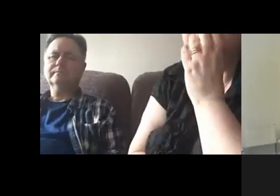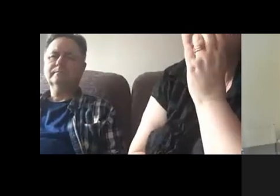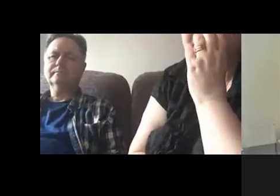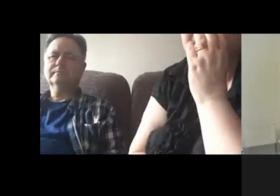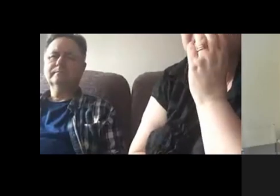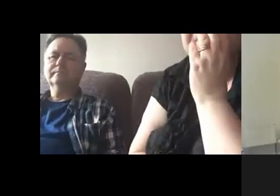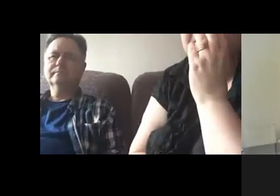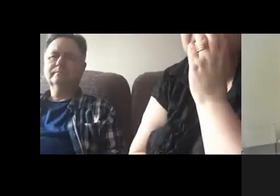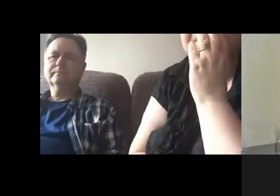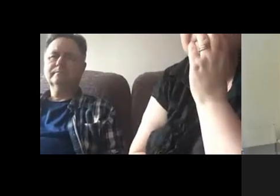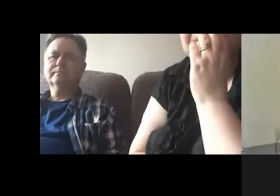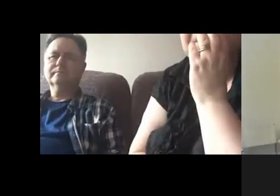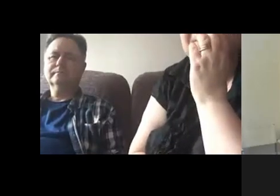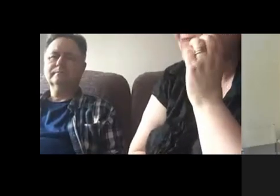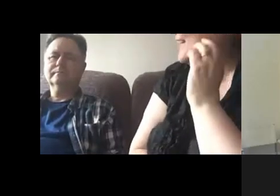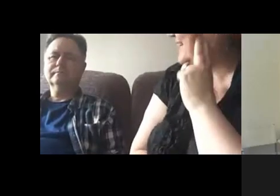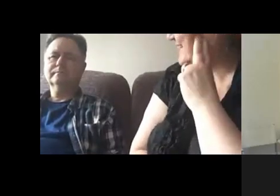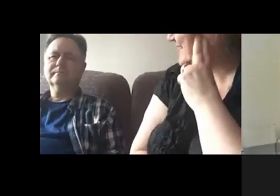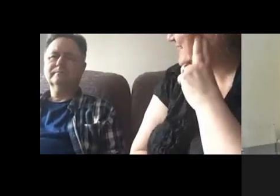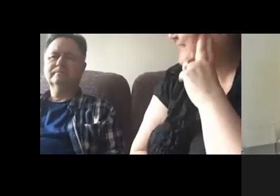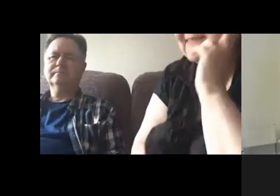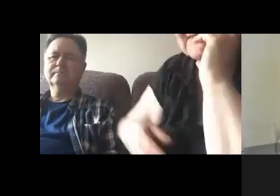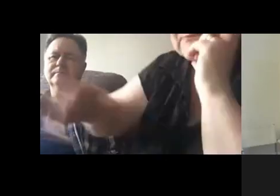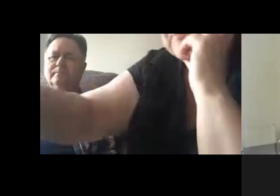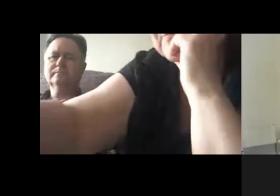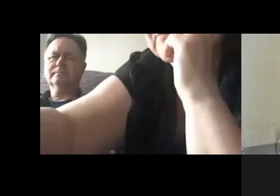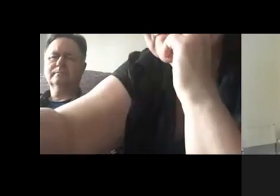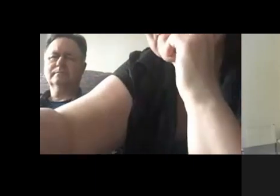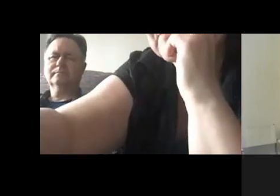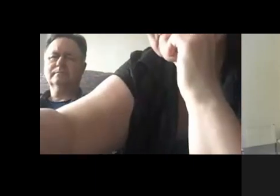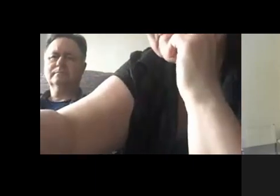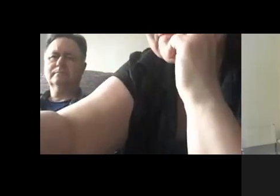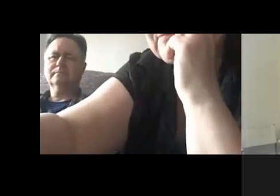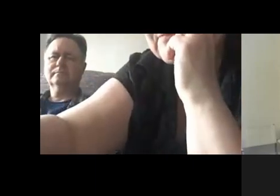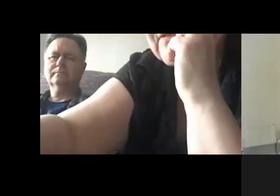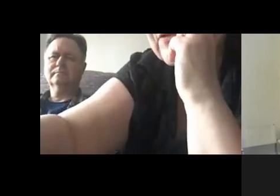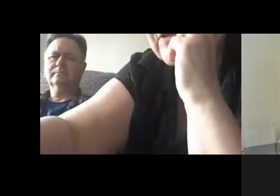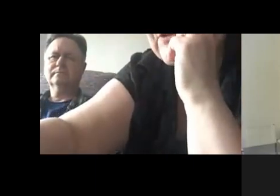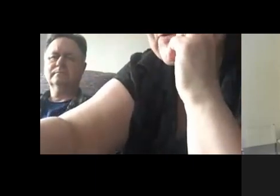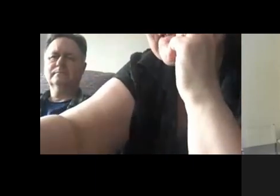It's a lot of people. Yeah. I'm just transferring to.